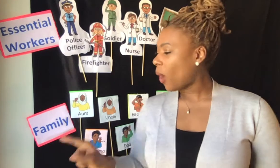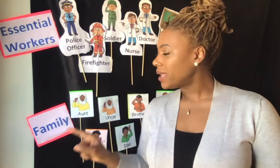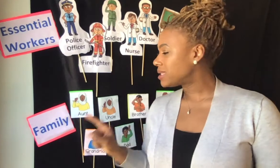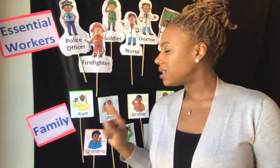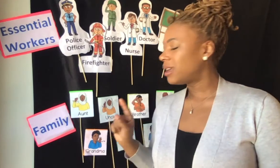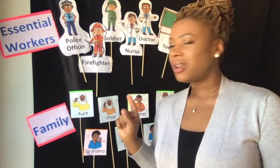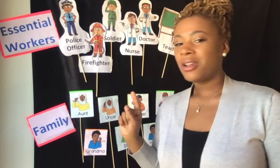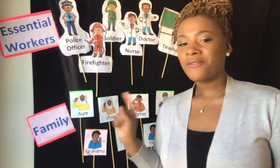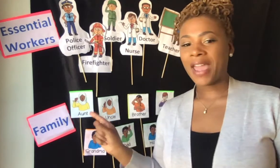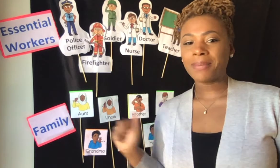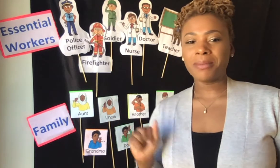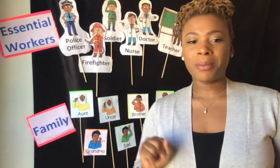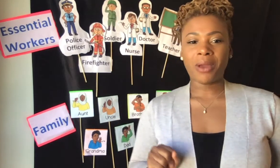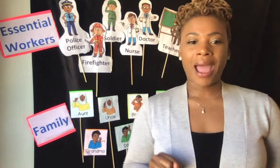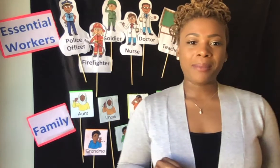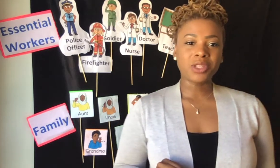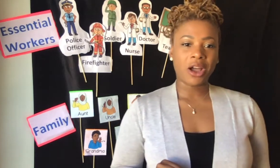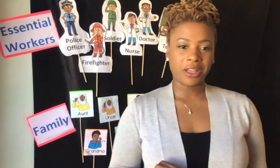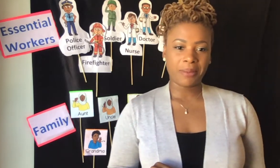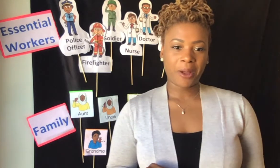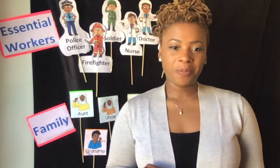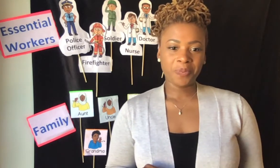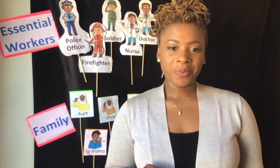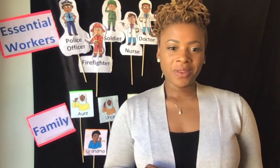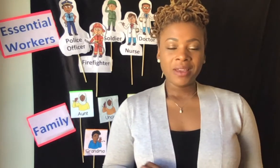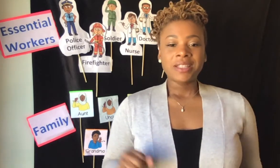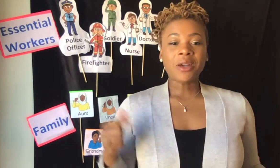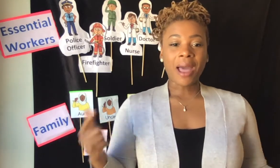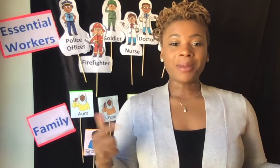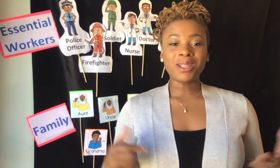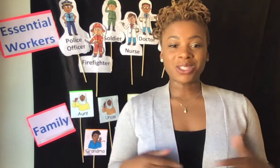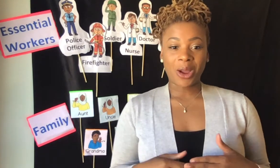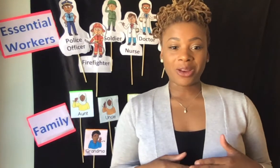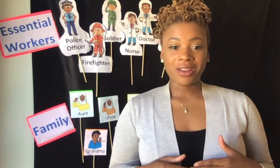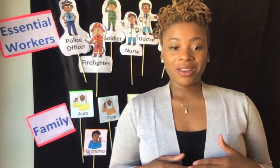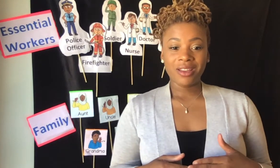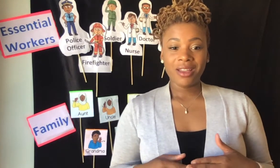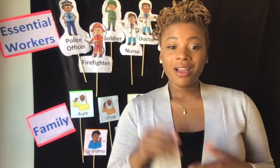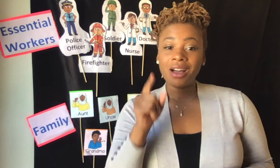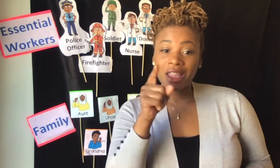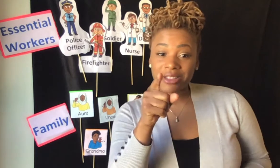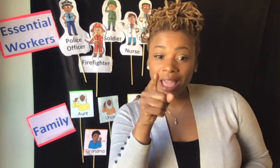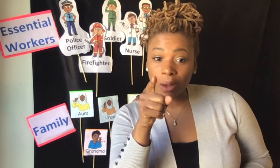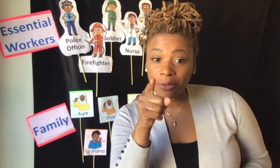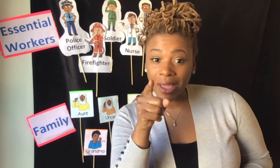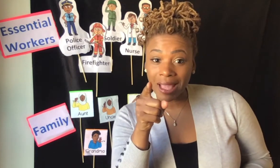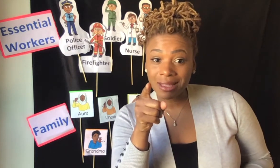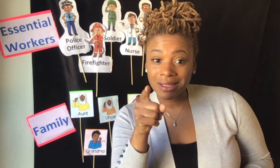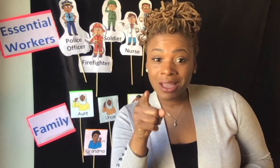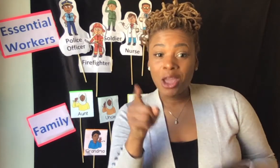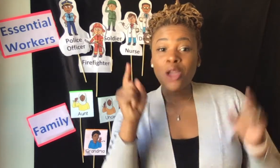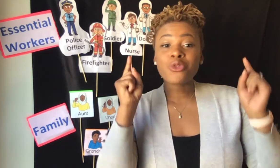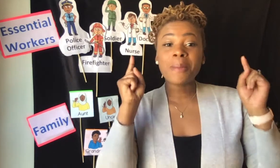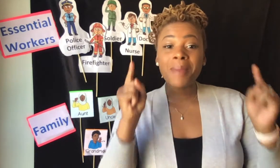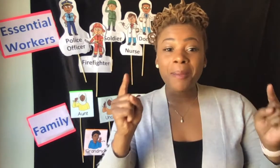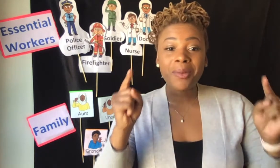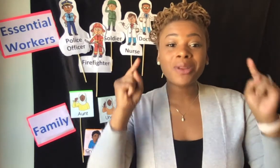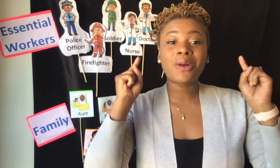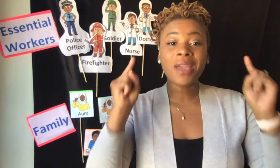what family member I'm talking about. So I'm going to start. Here's a helpful hint. Remember